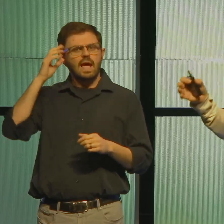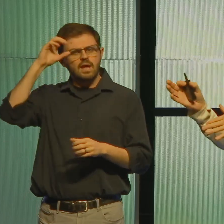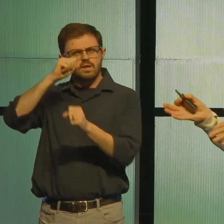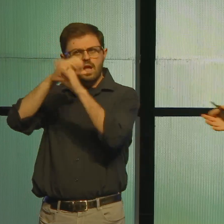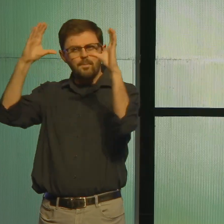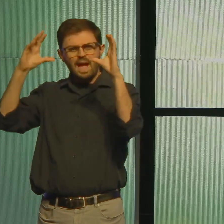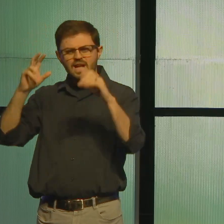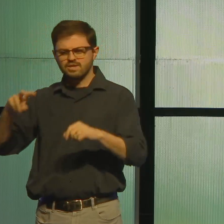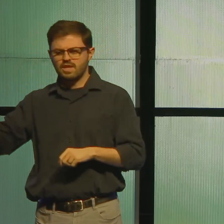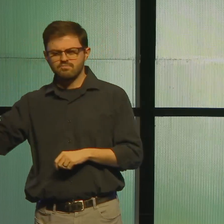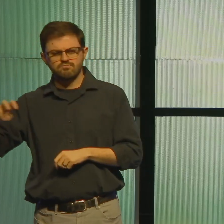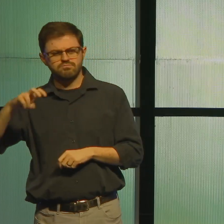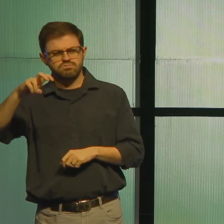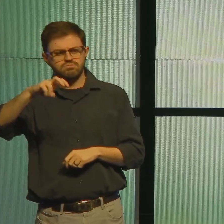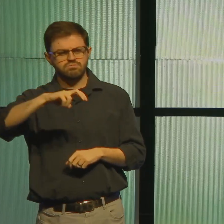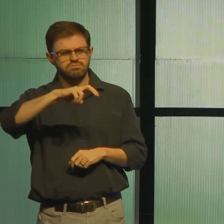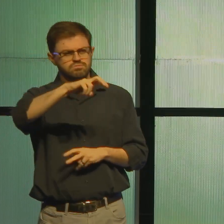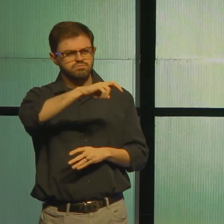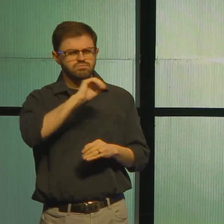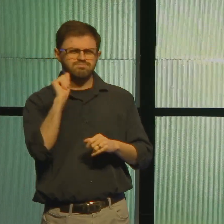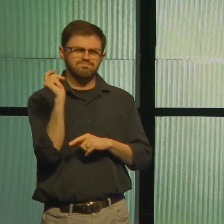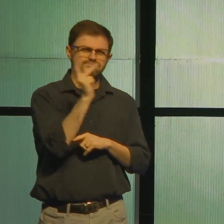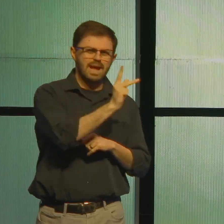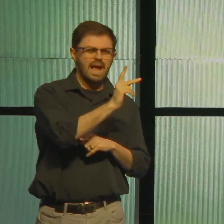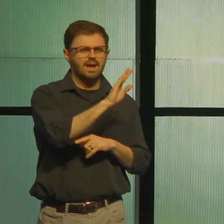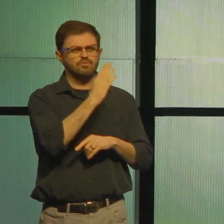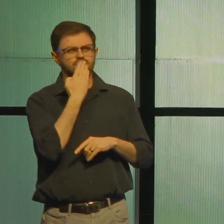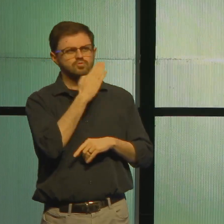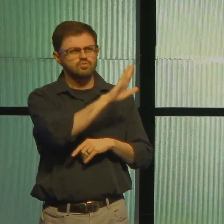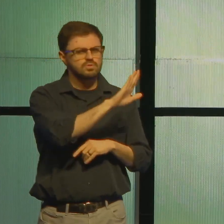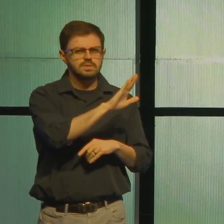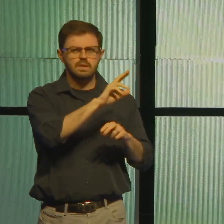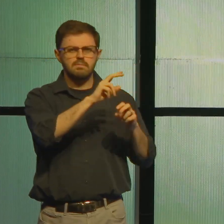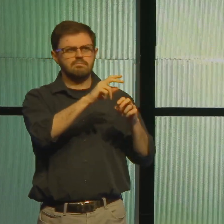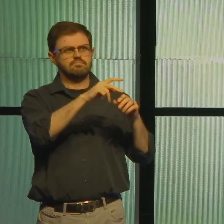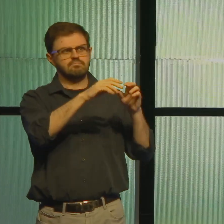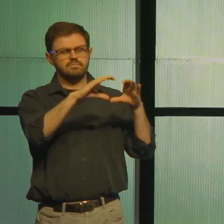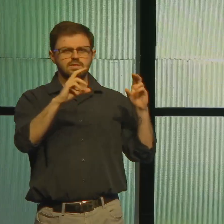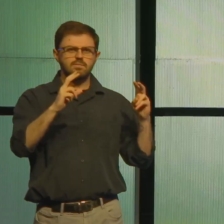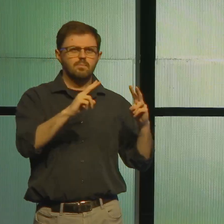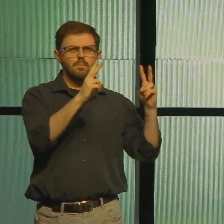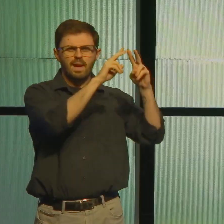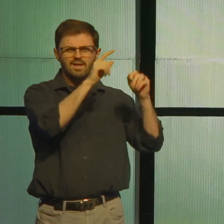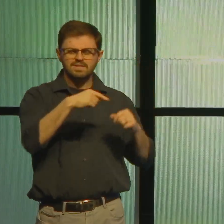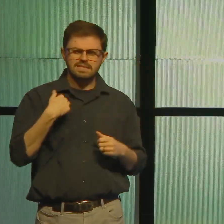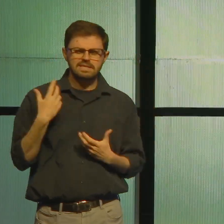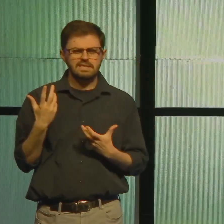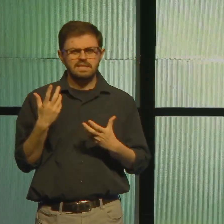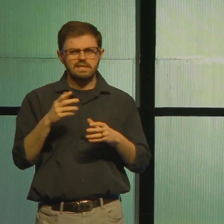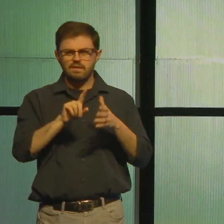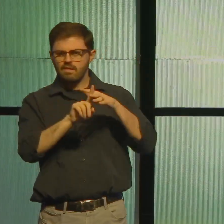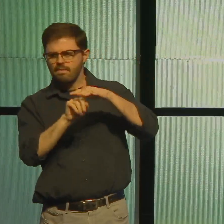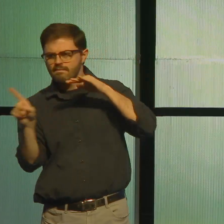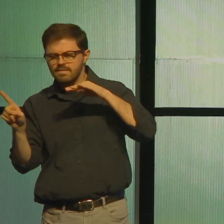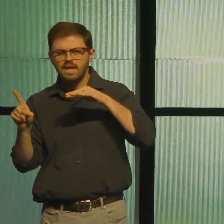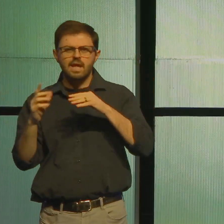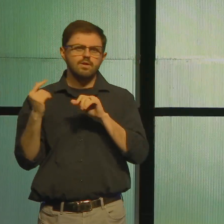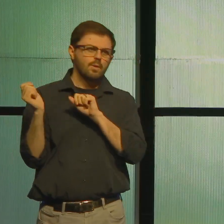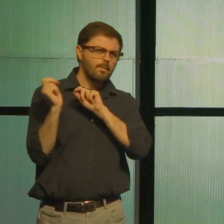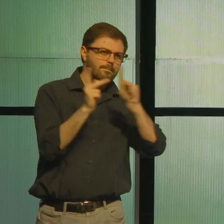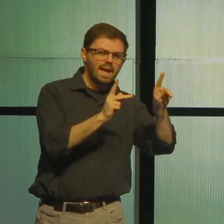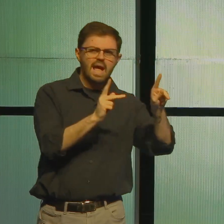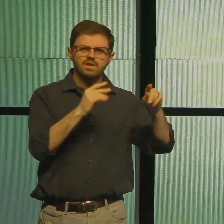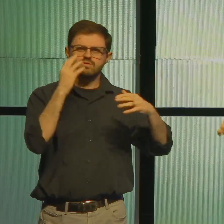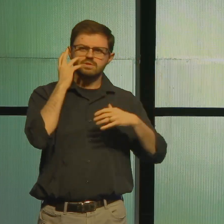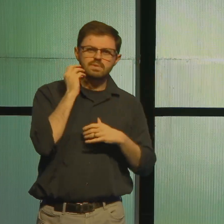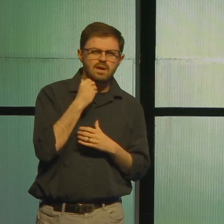to the palace that he fled. He's the heir, the fear, everything that's going on in his mind.